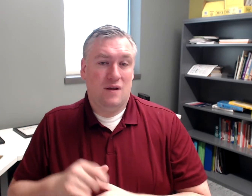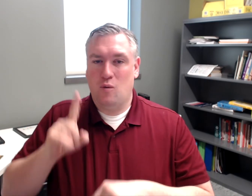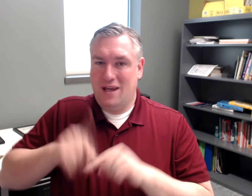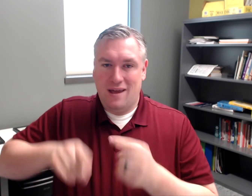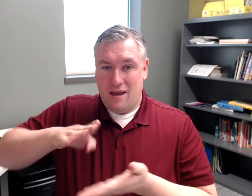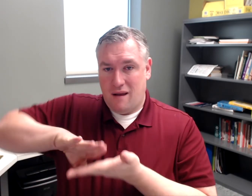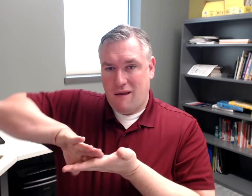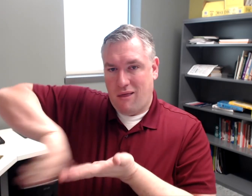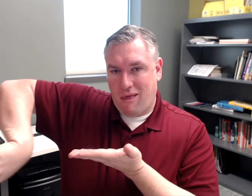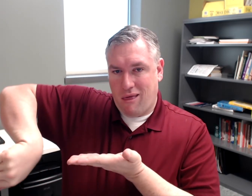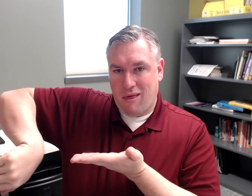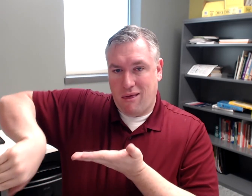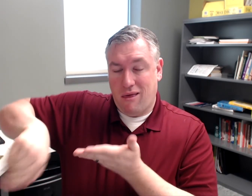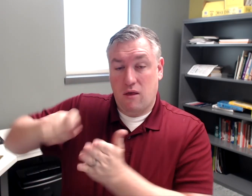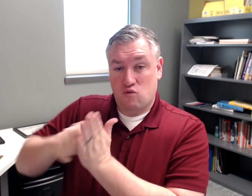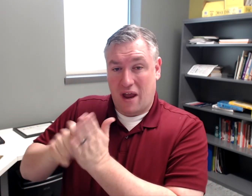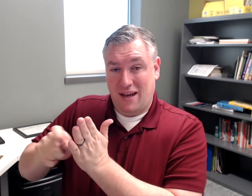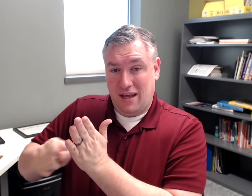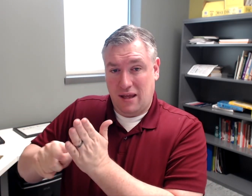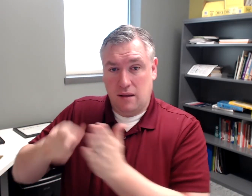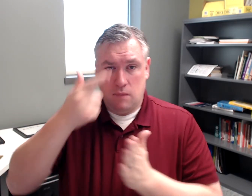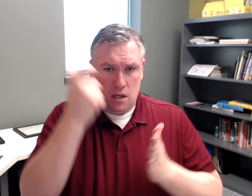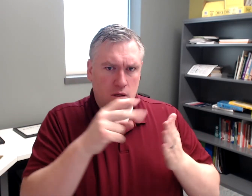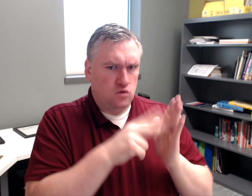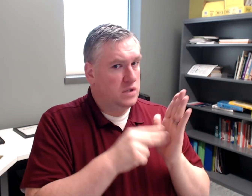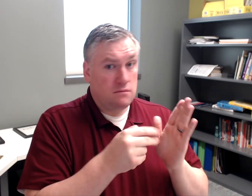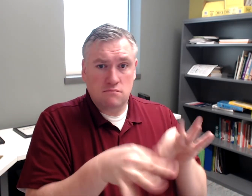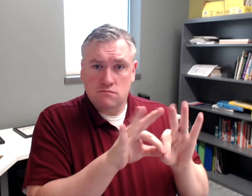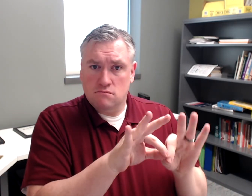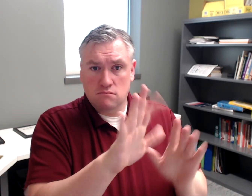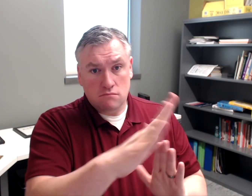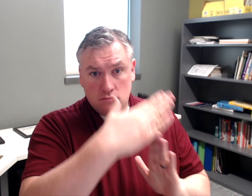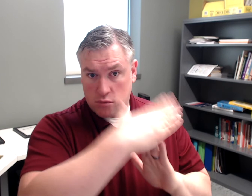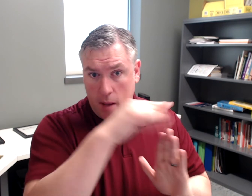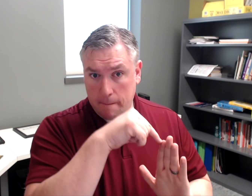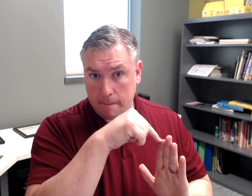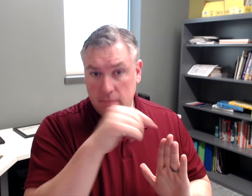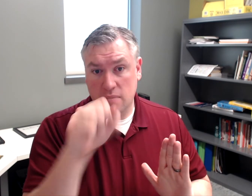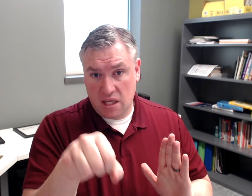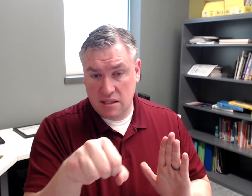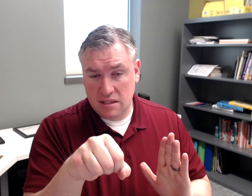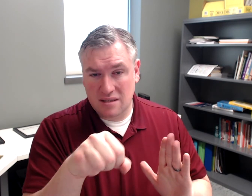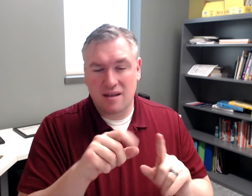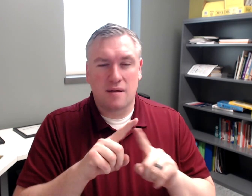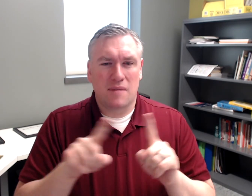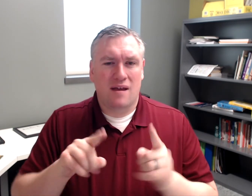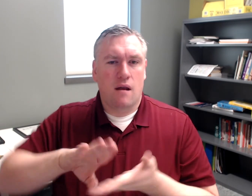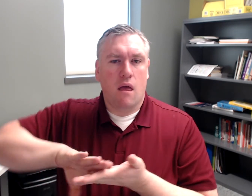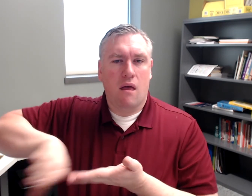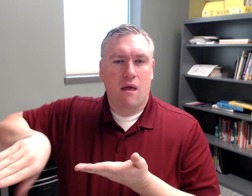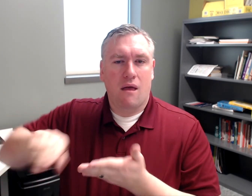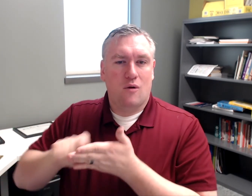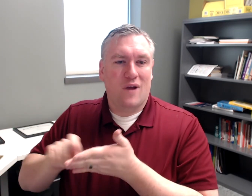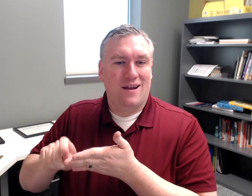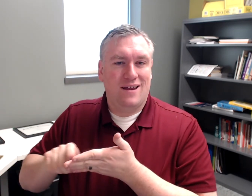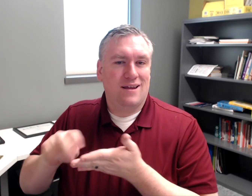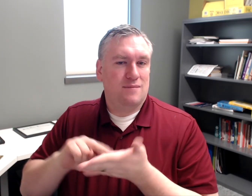instruction as well. We can't dismiss writing because, we got to focus on reading. That's the most important. Yes, it is. But to